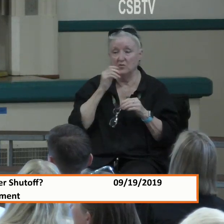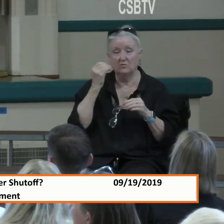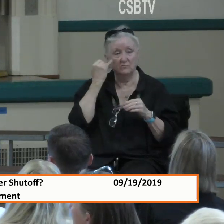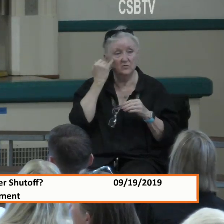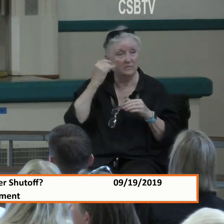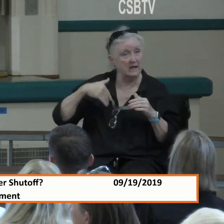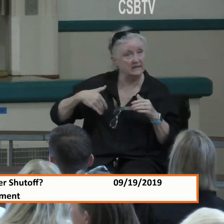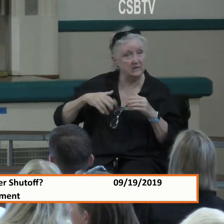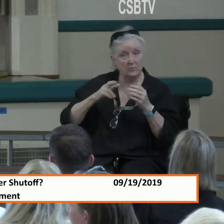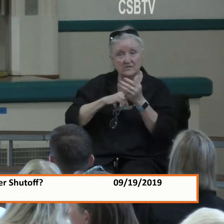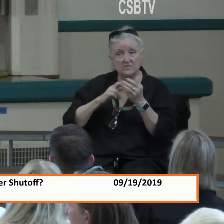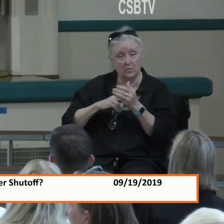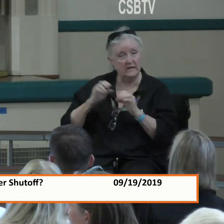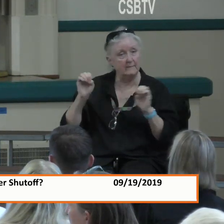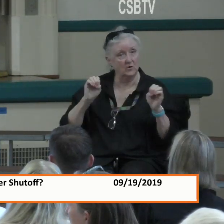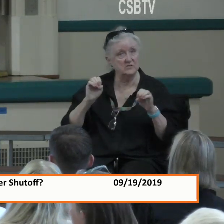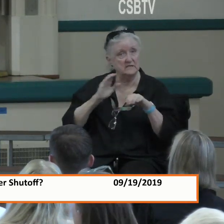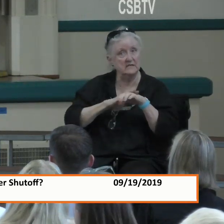alerts